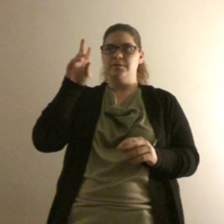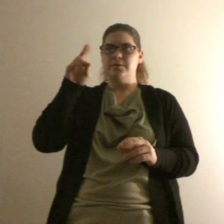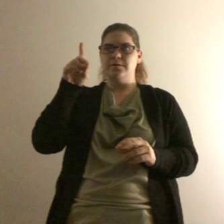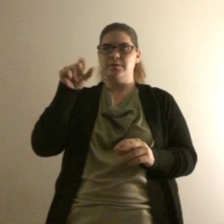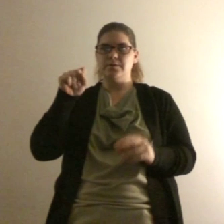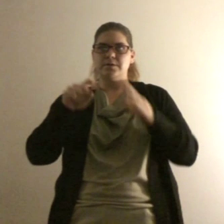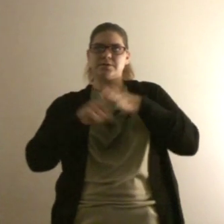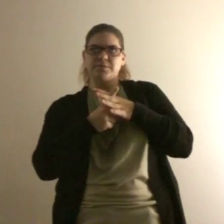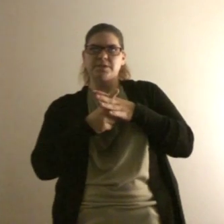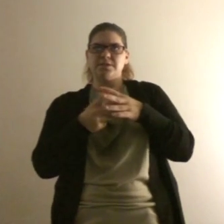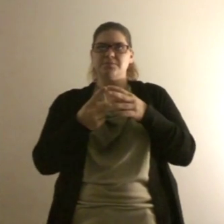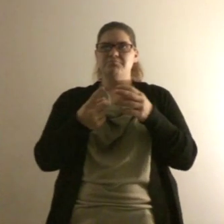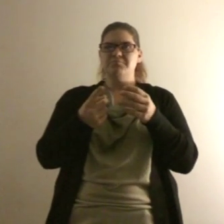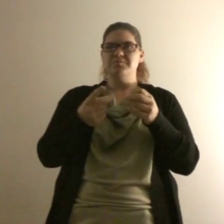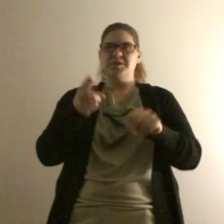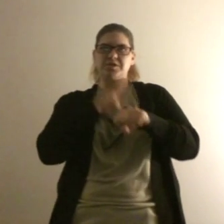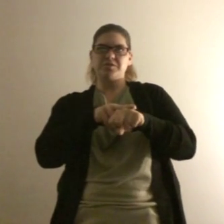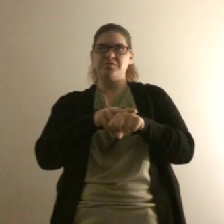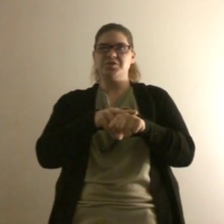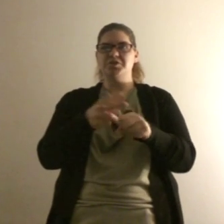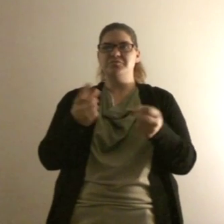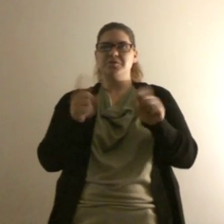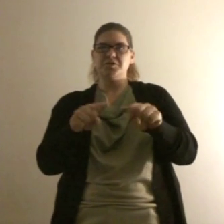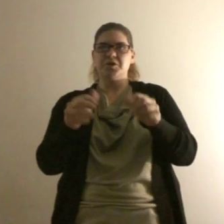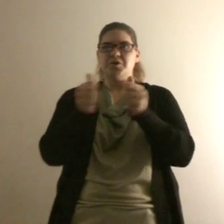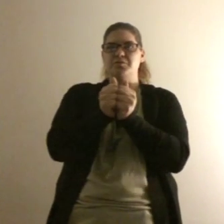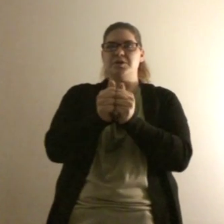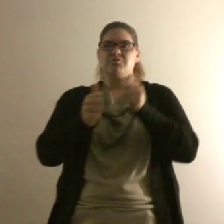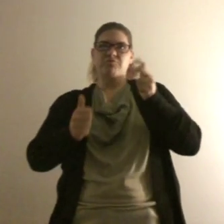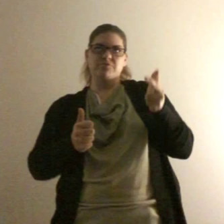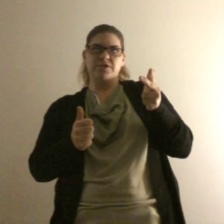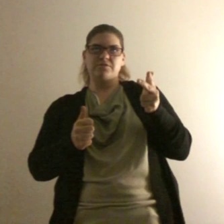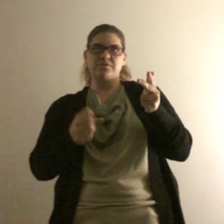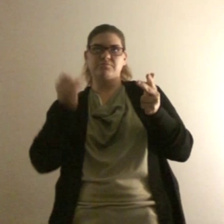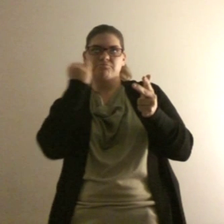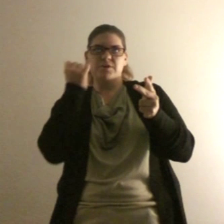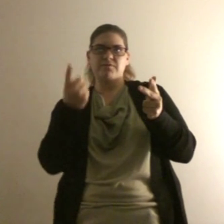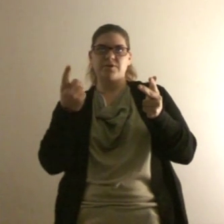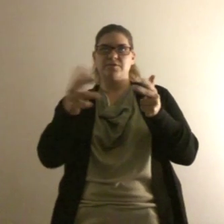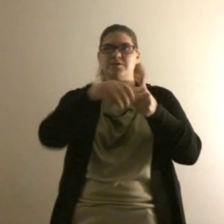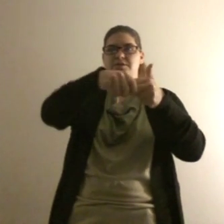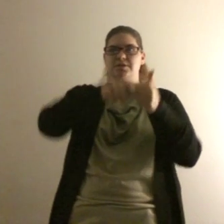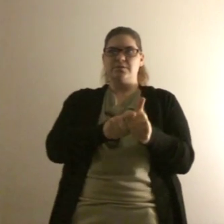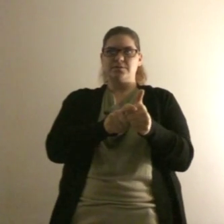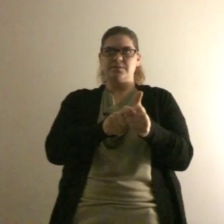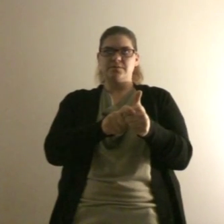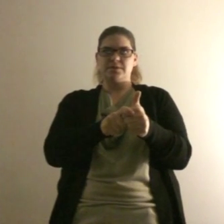buds appear, they usually occur with 3 buds to a stem. If you snap off 2 of the 3 buds,